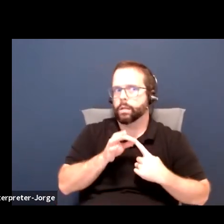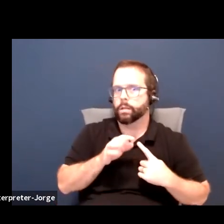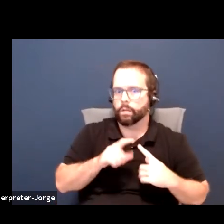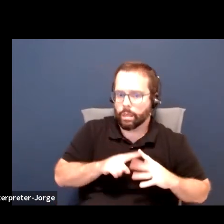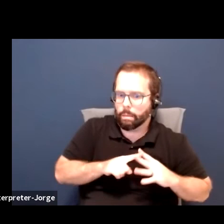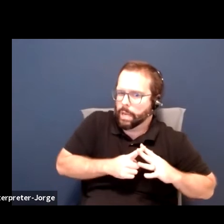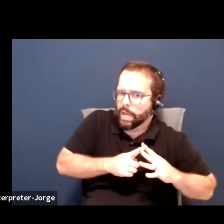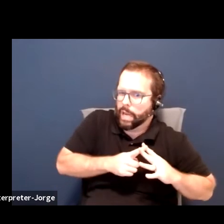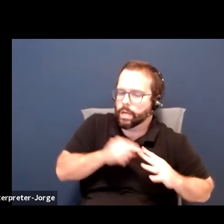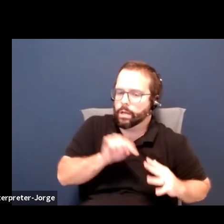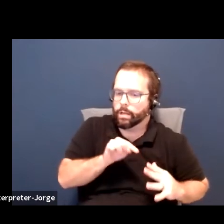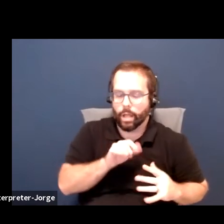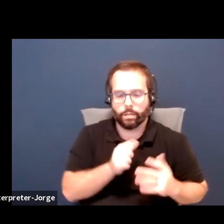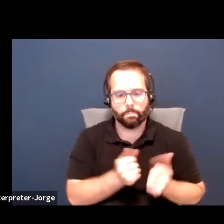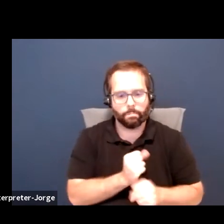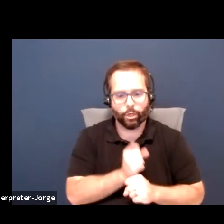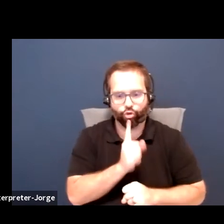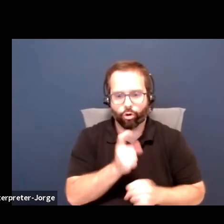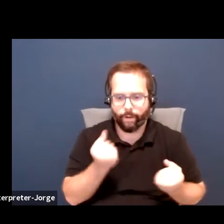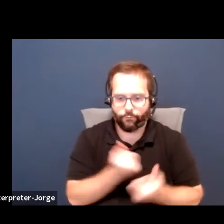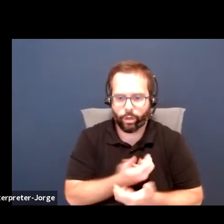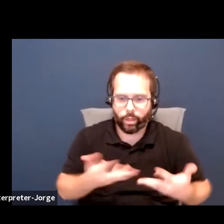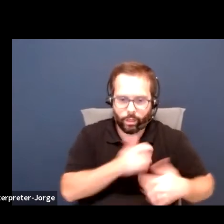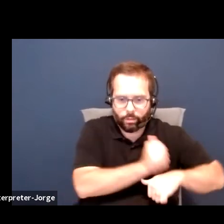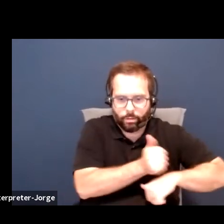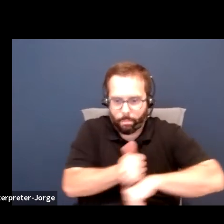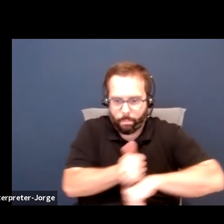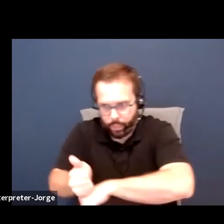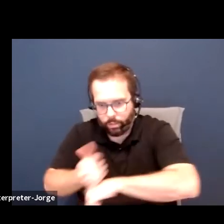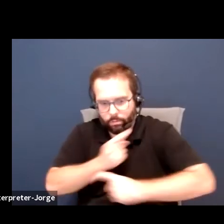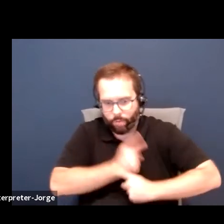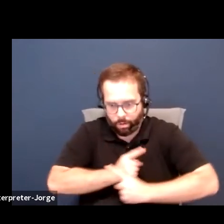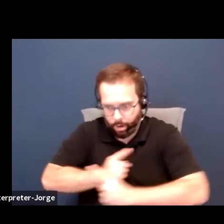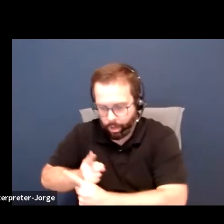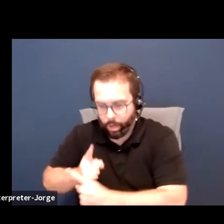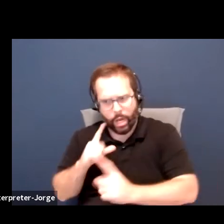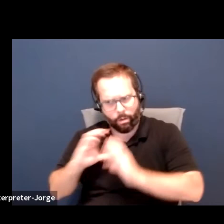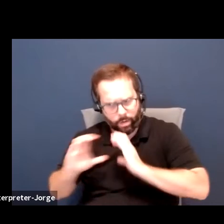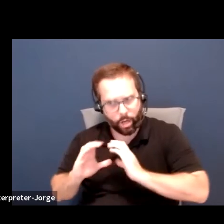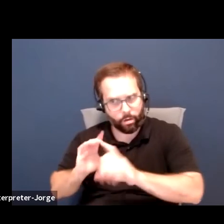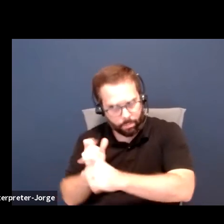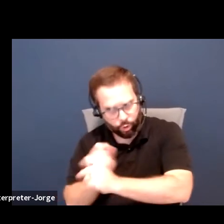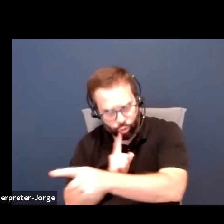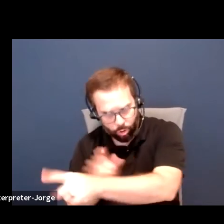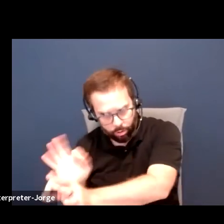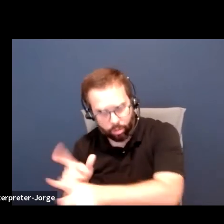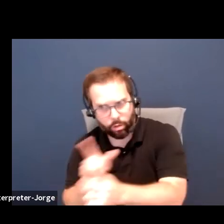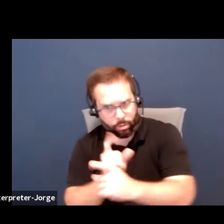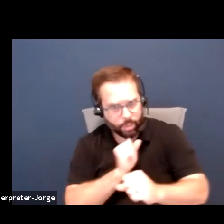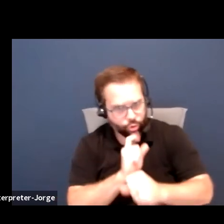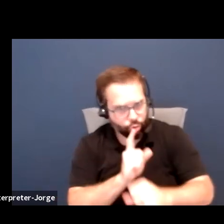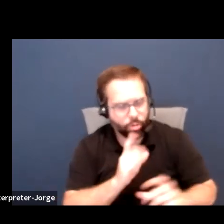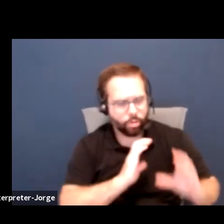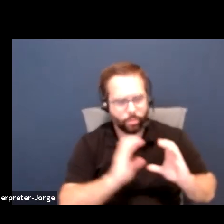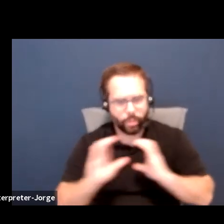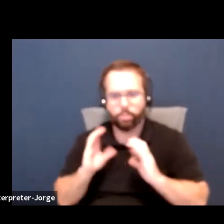are covered, and really almost over communication with that to make sure that things are done and looked